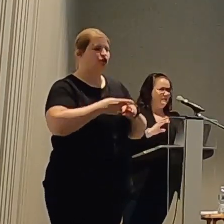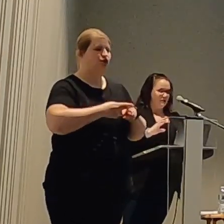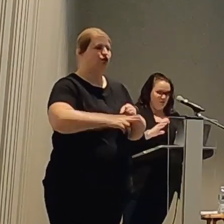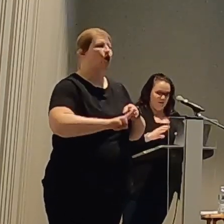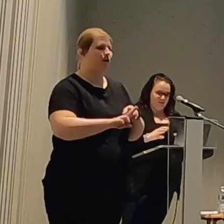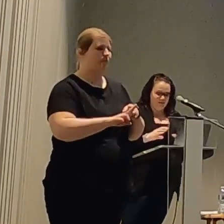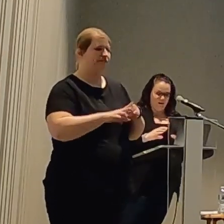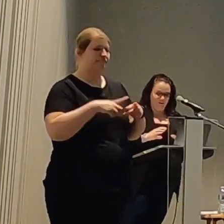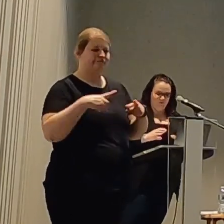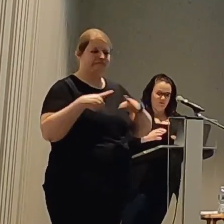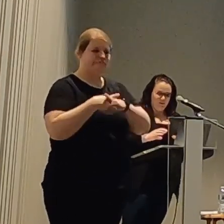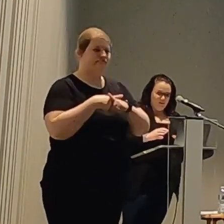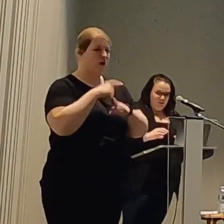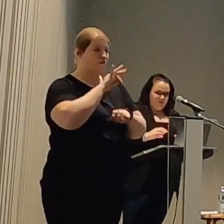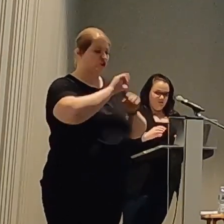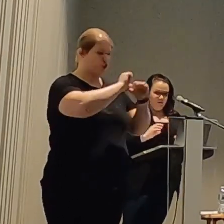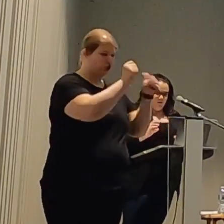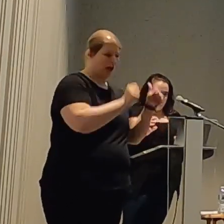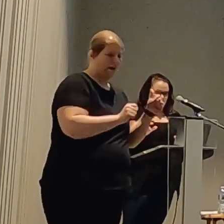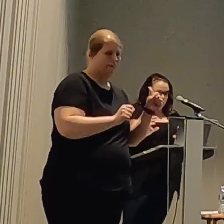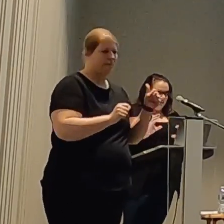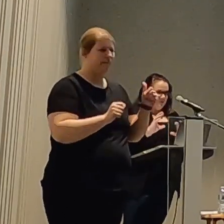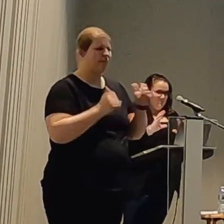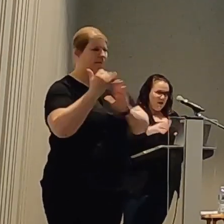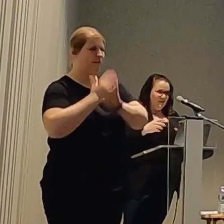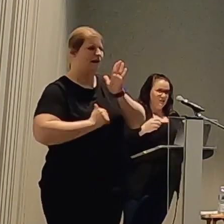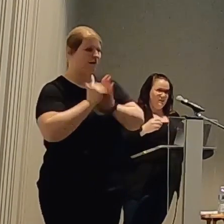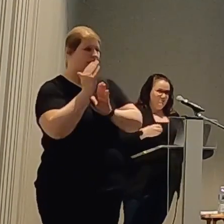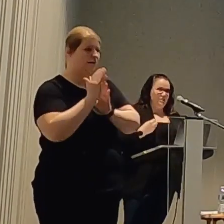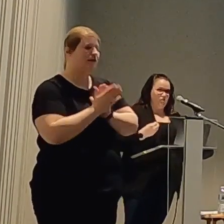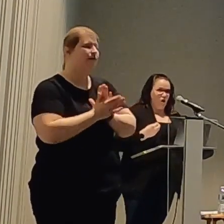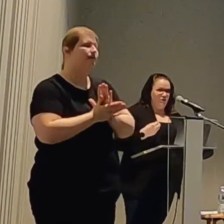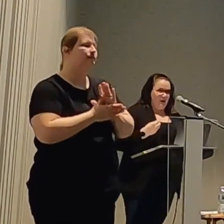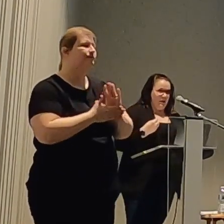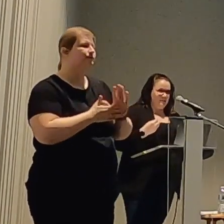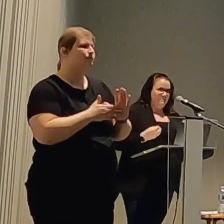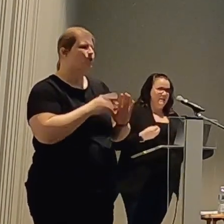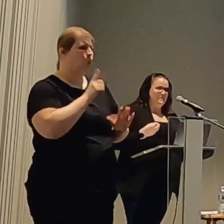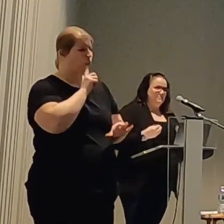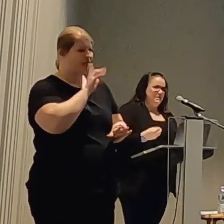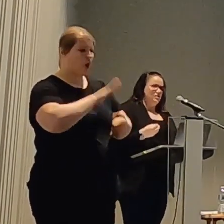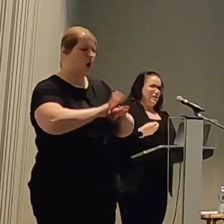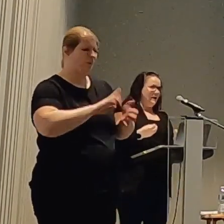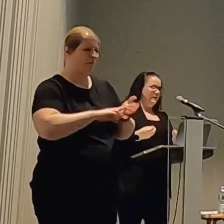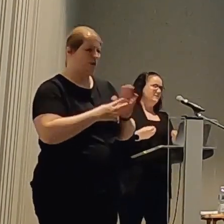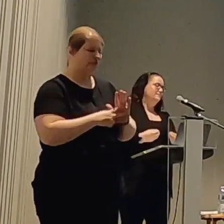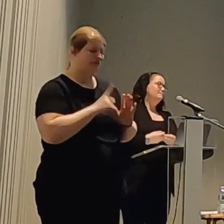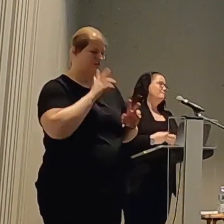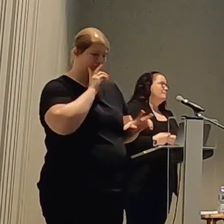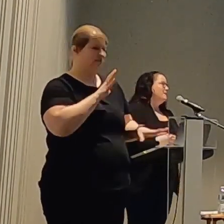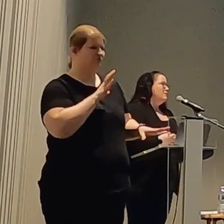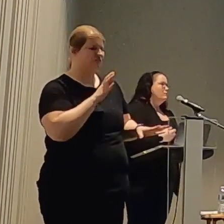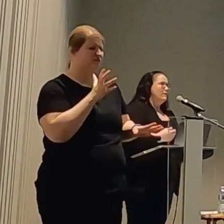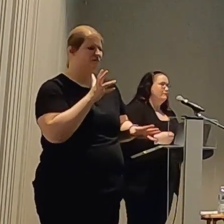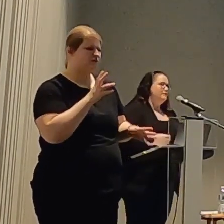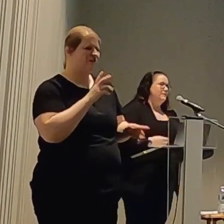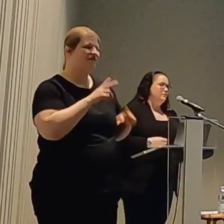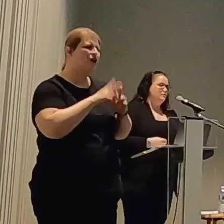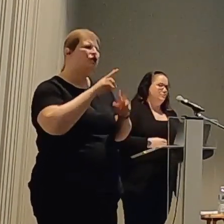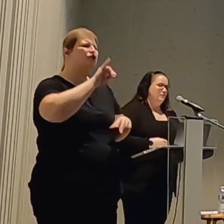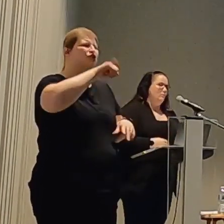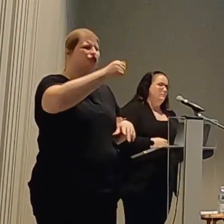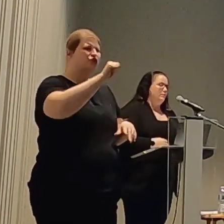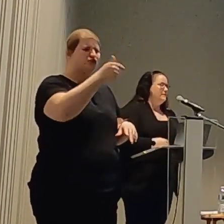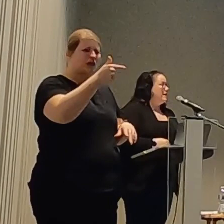and the composition itself. So it's meant to be jarring, it's meant to be jagged.